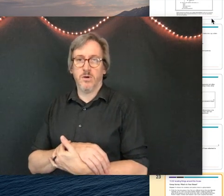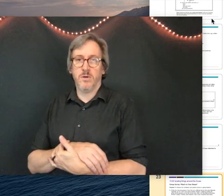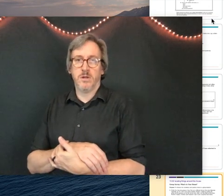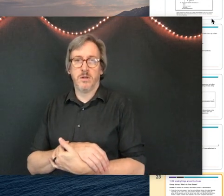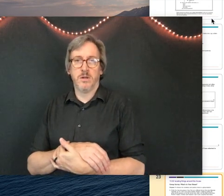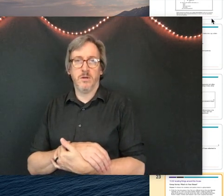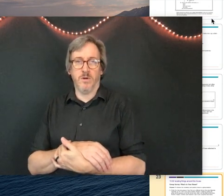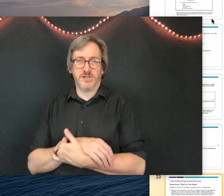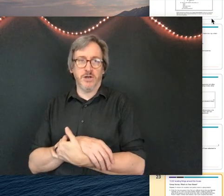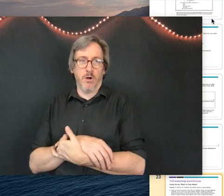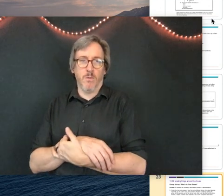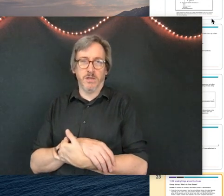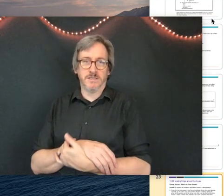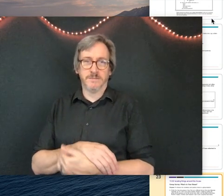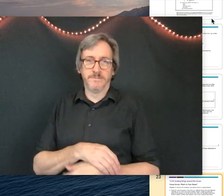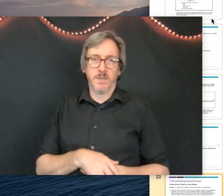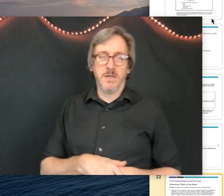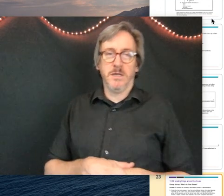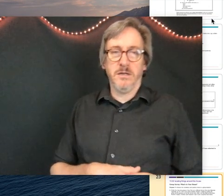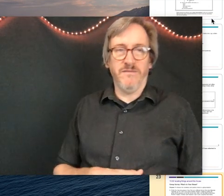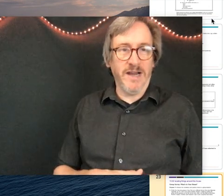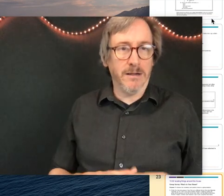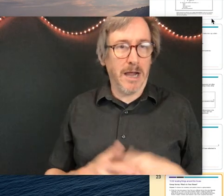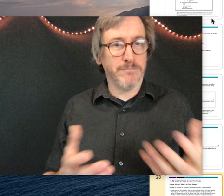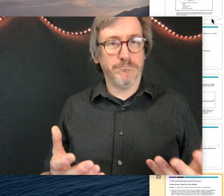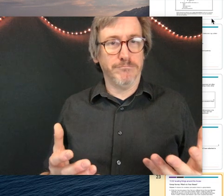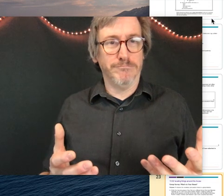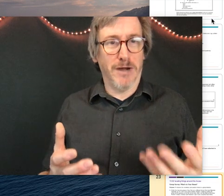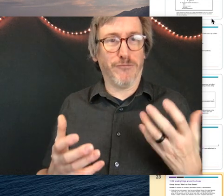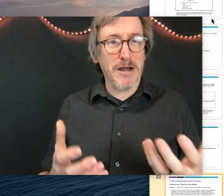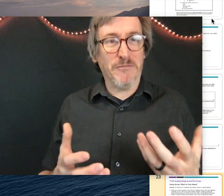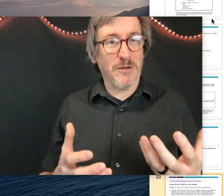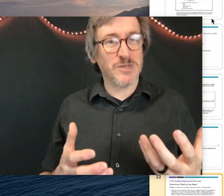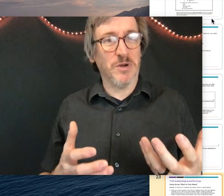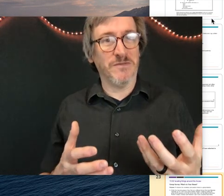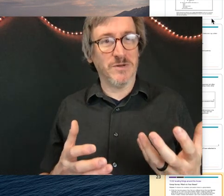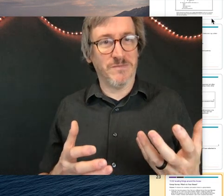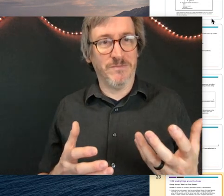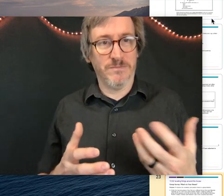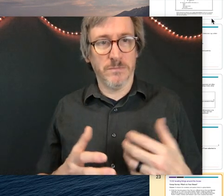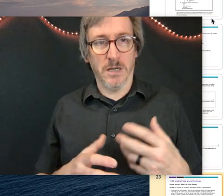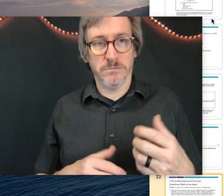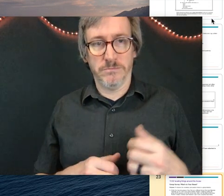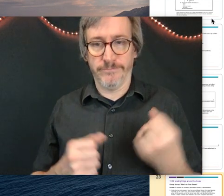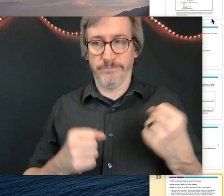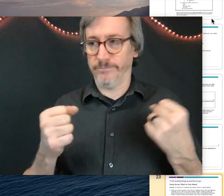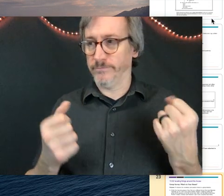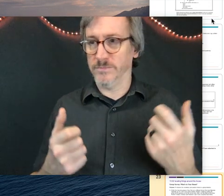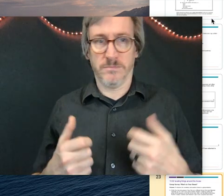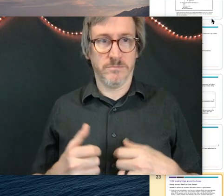So, what's in your wallet? Funny, a friend of mine was one of those,